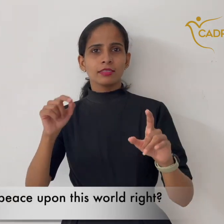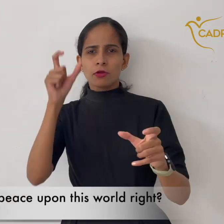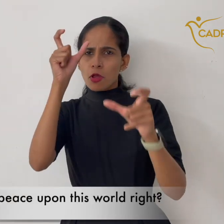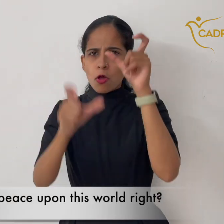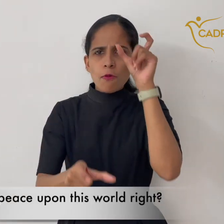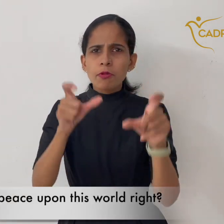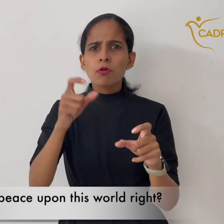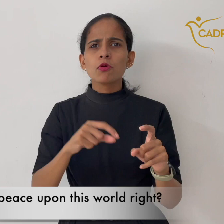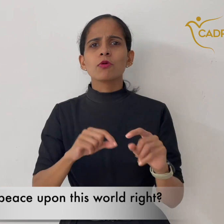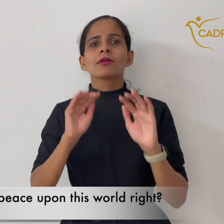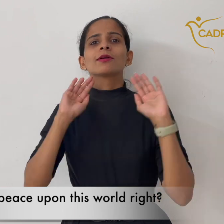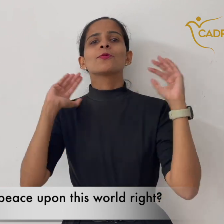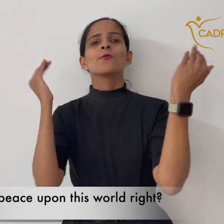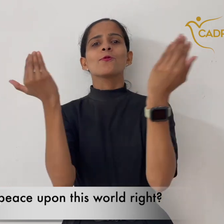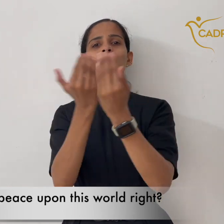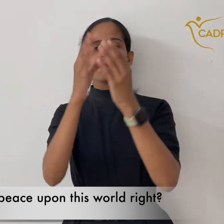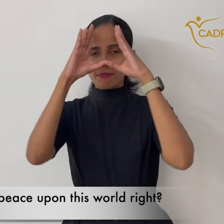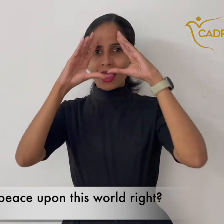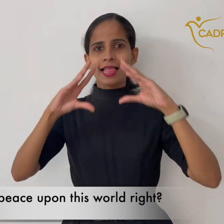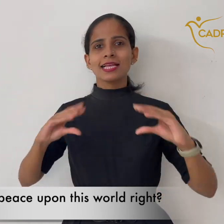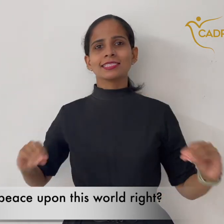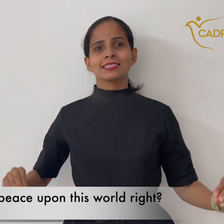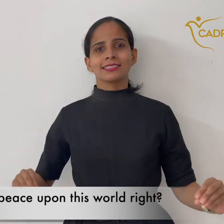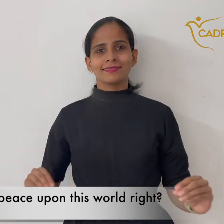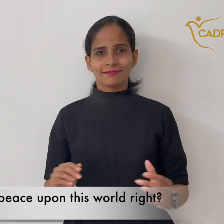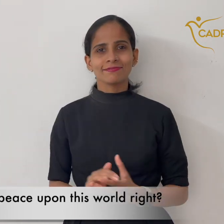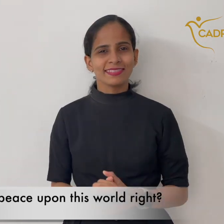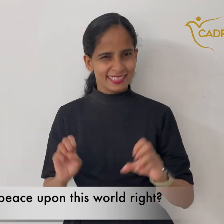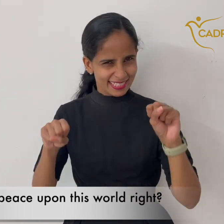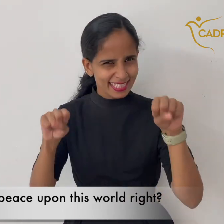and bring peace upon this world, right?